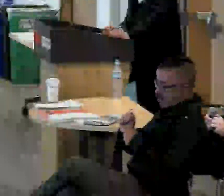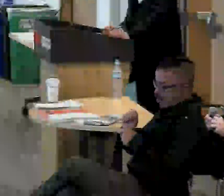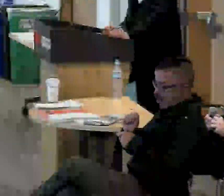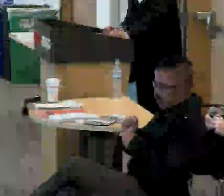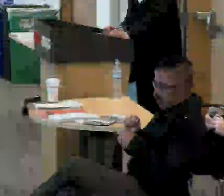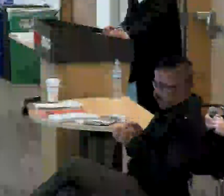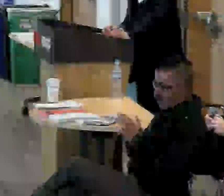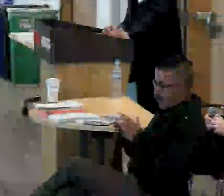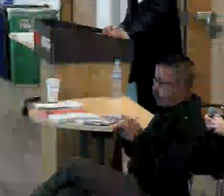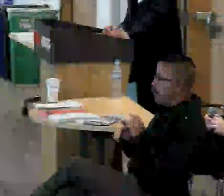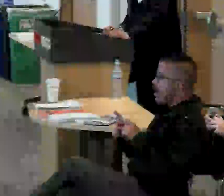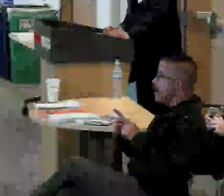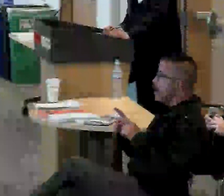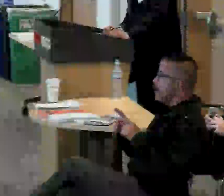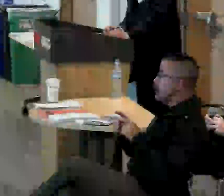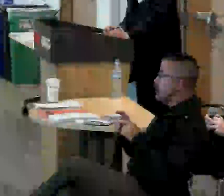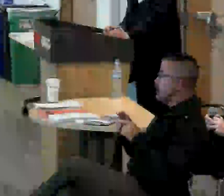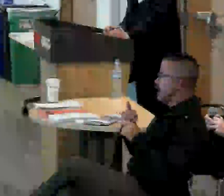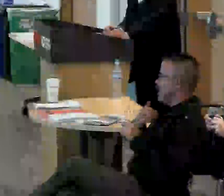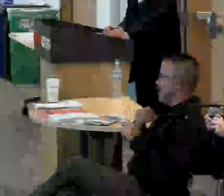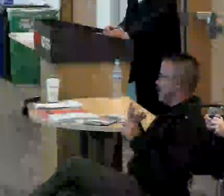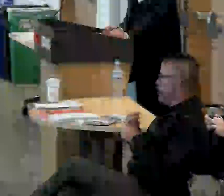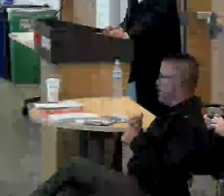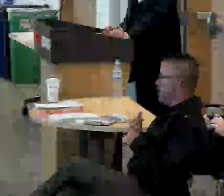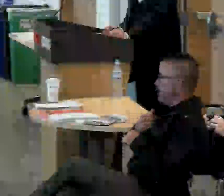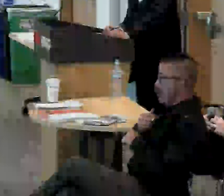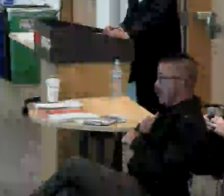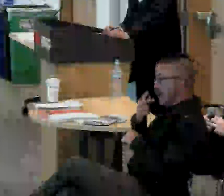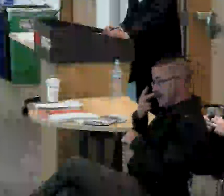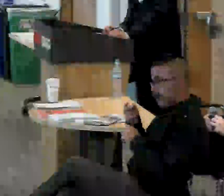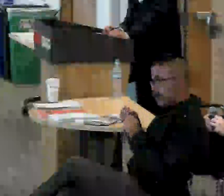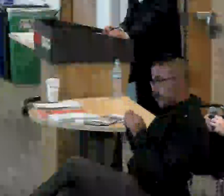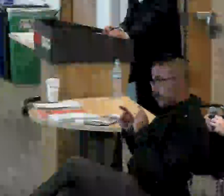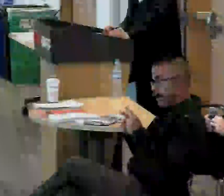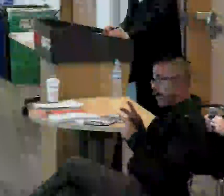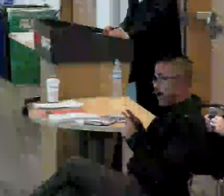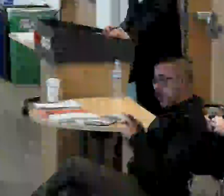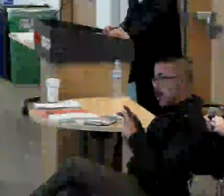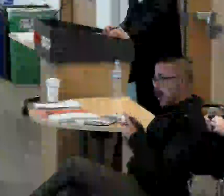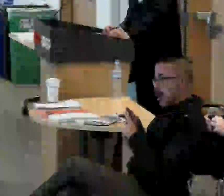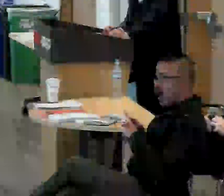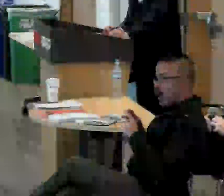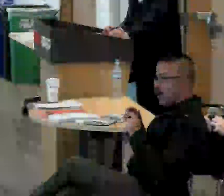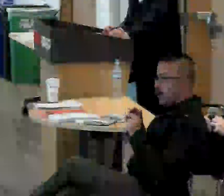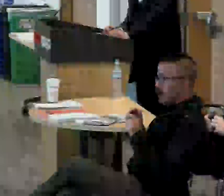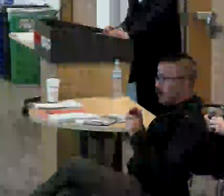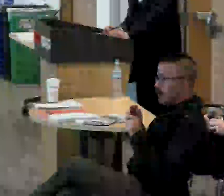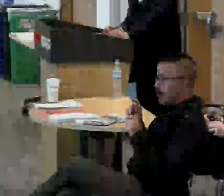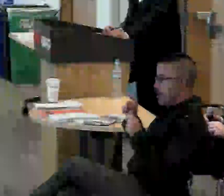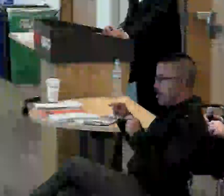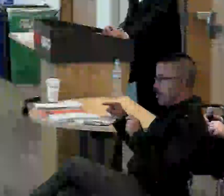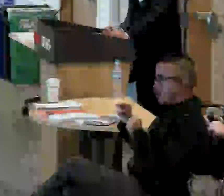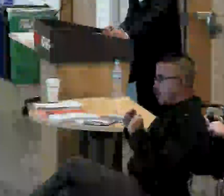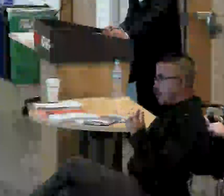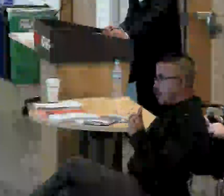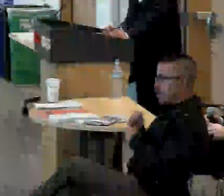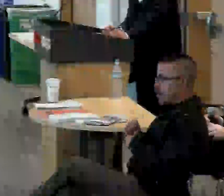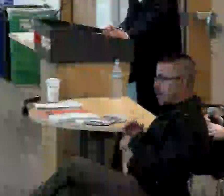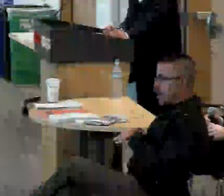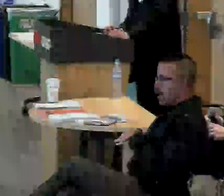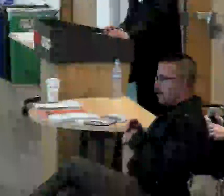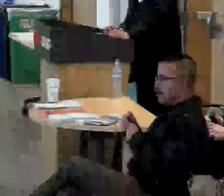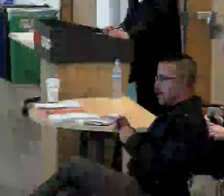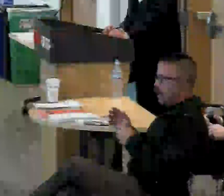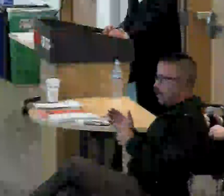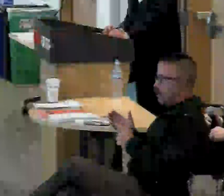other folks have said, the last couple of years we've starting to see a lot more applications from groups that are working on employment issues with